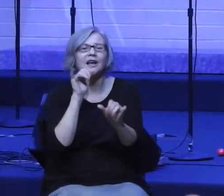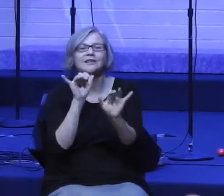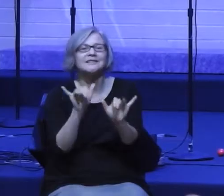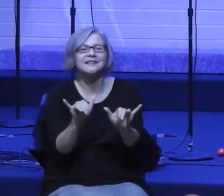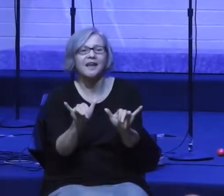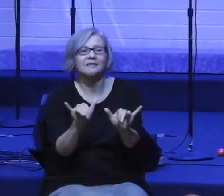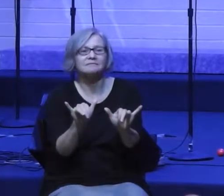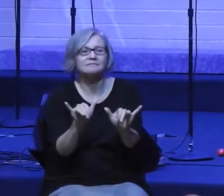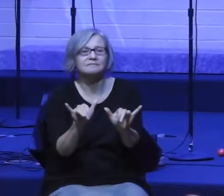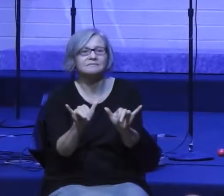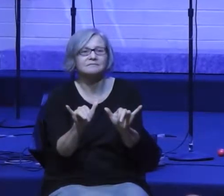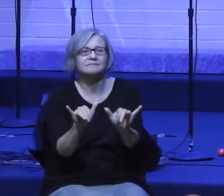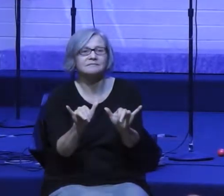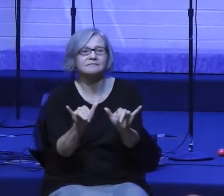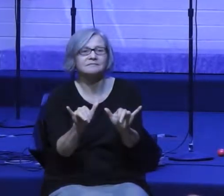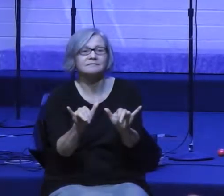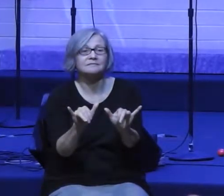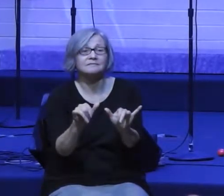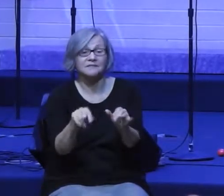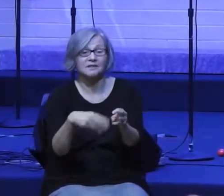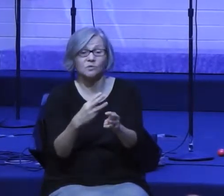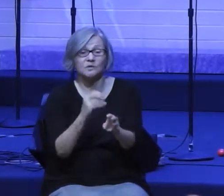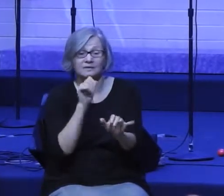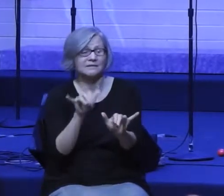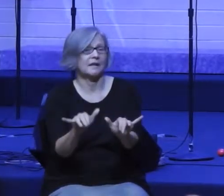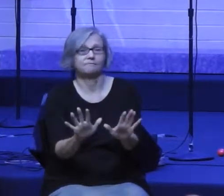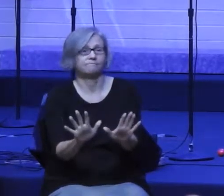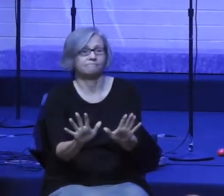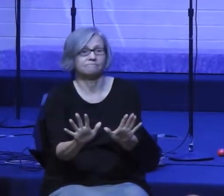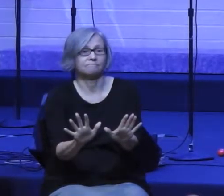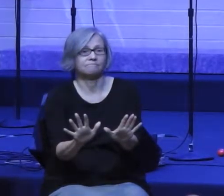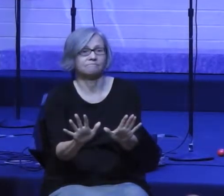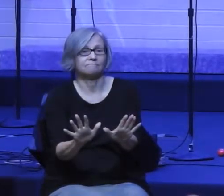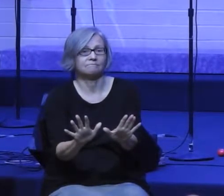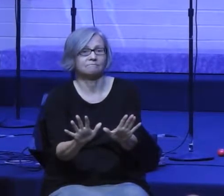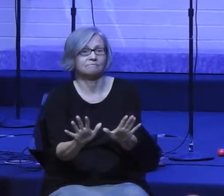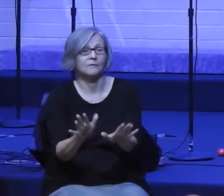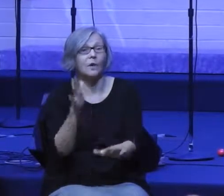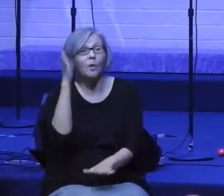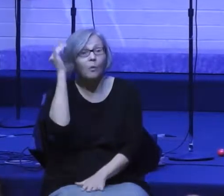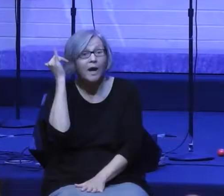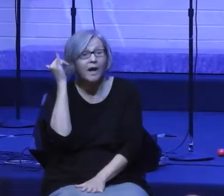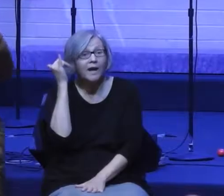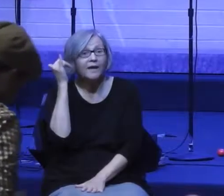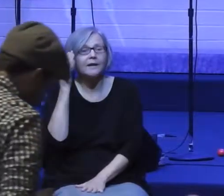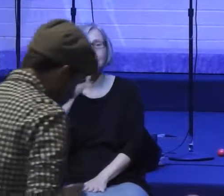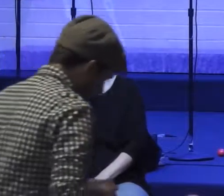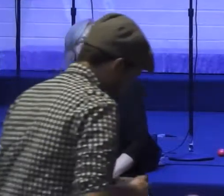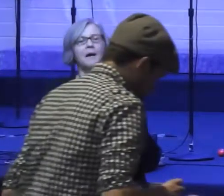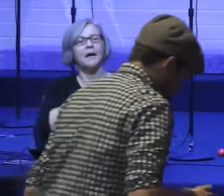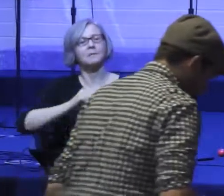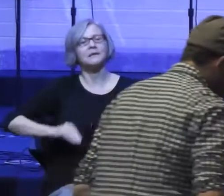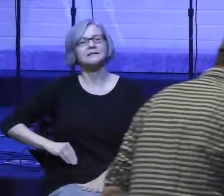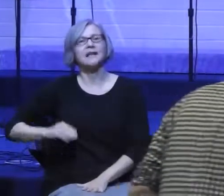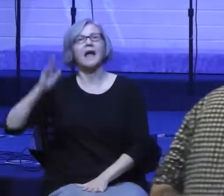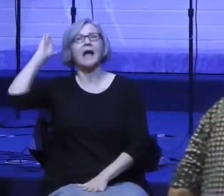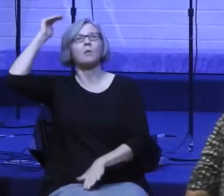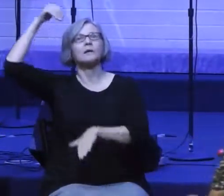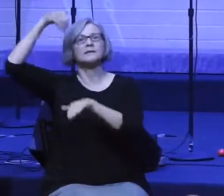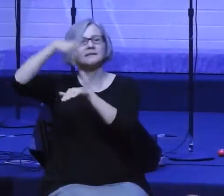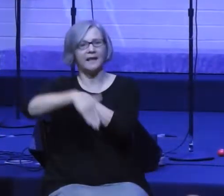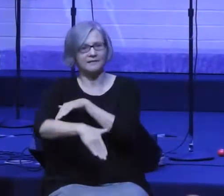But the promise throughout history, generation after generation after generation, the promise that God